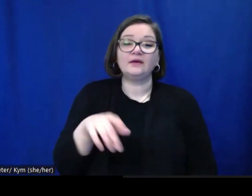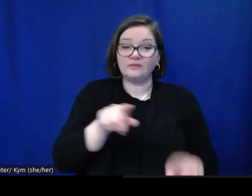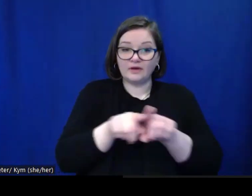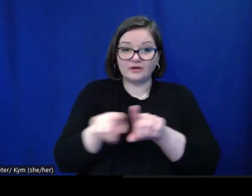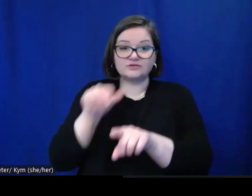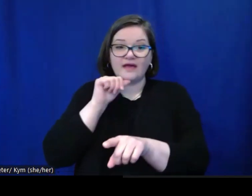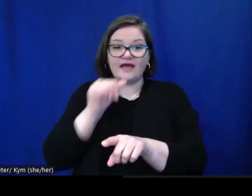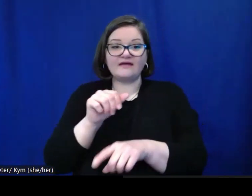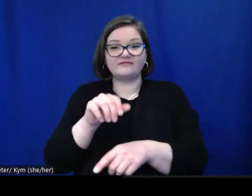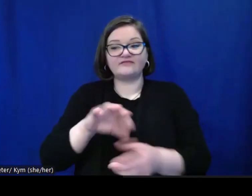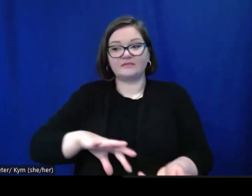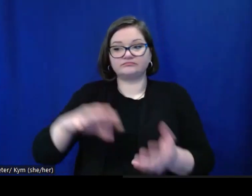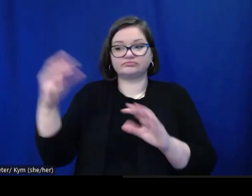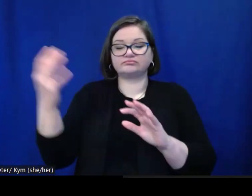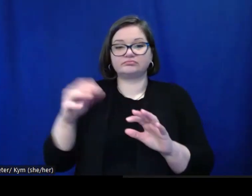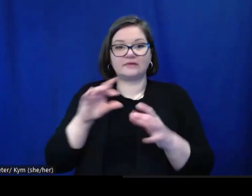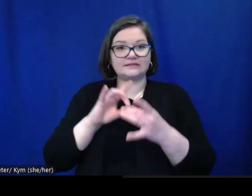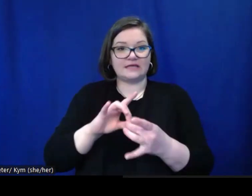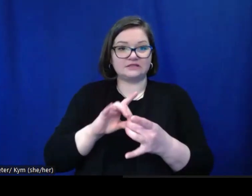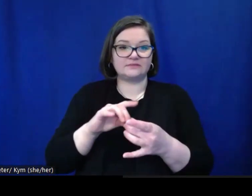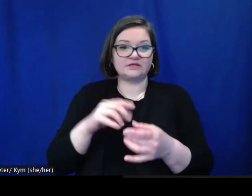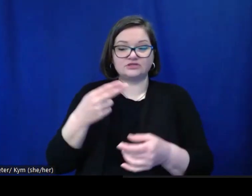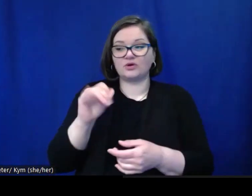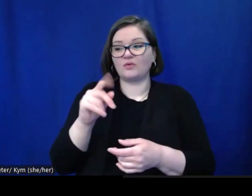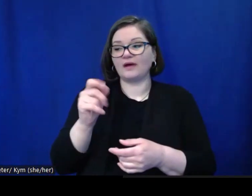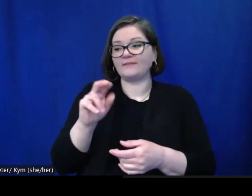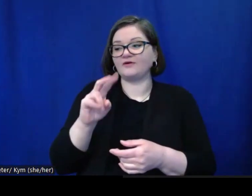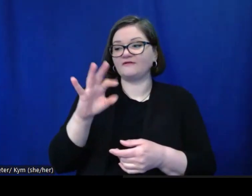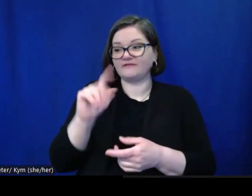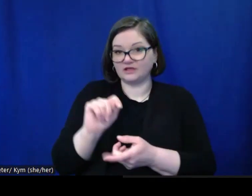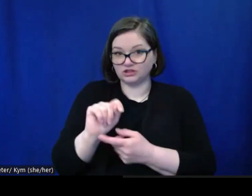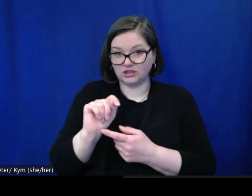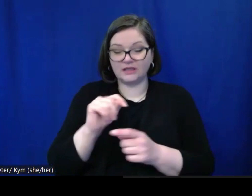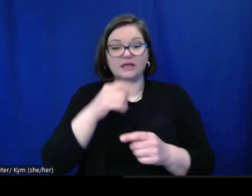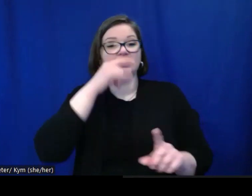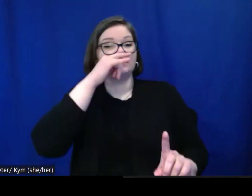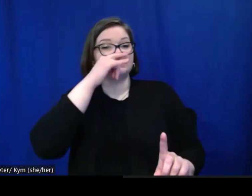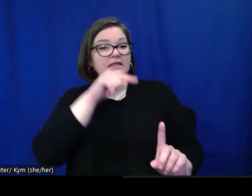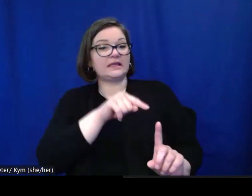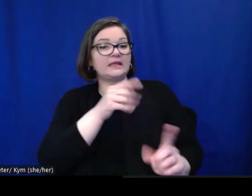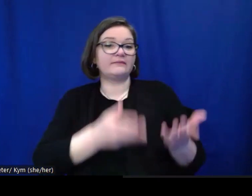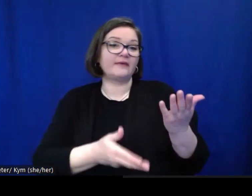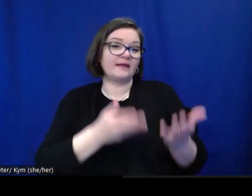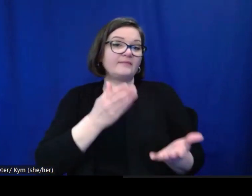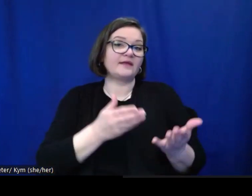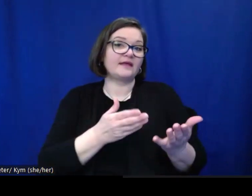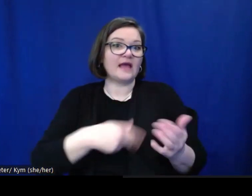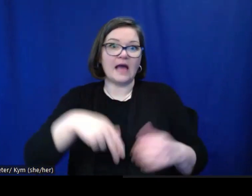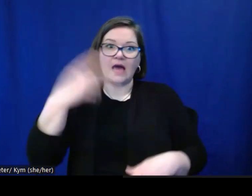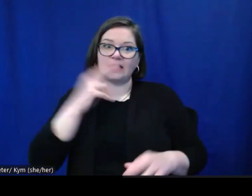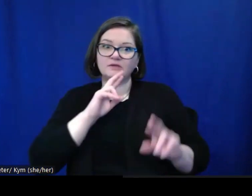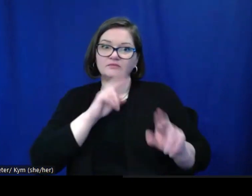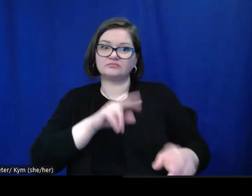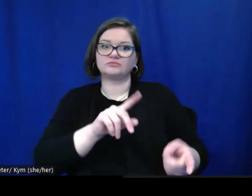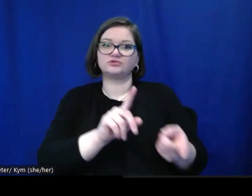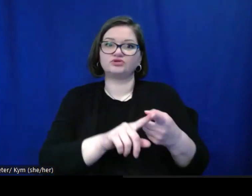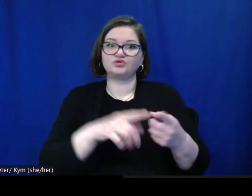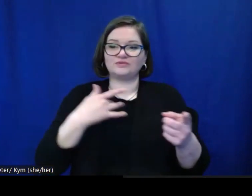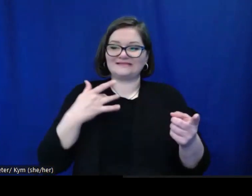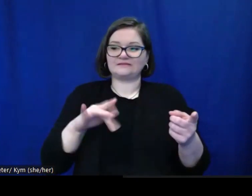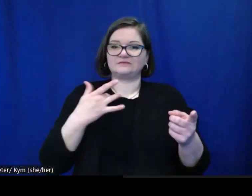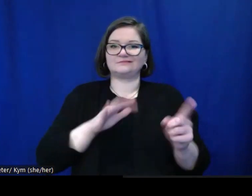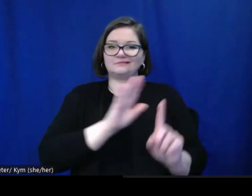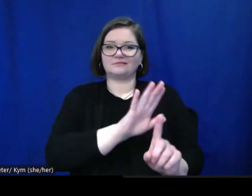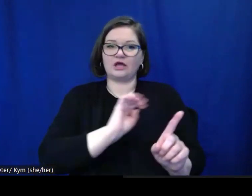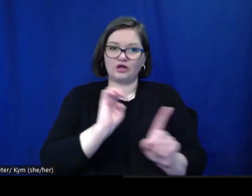attachment, where we have hypervigilant. The child may be highly reactive to the sensory in their